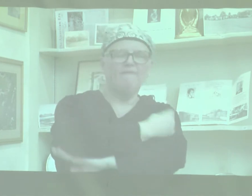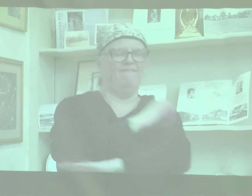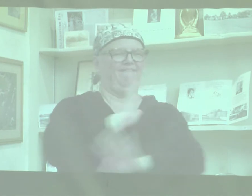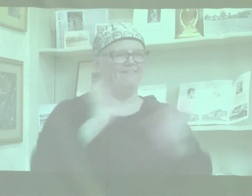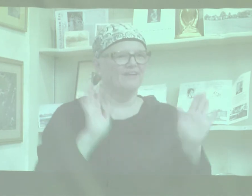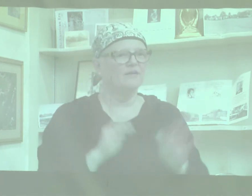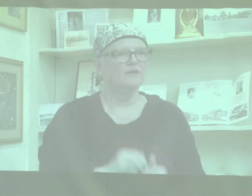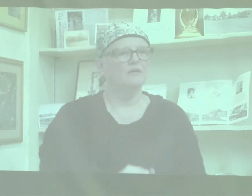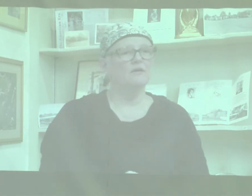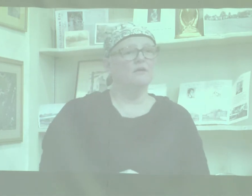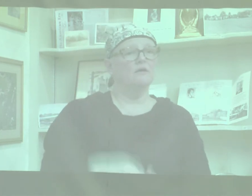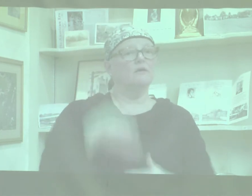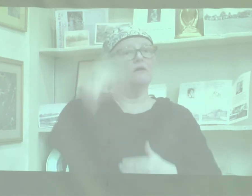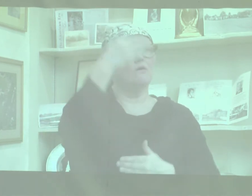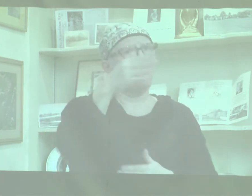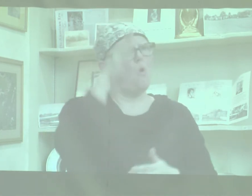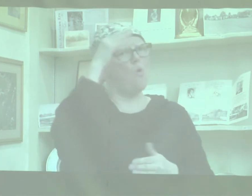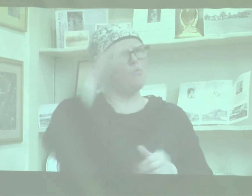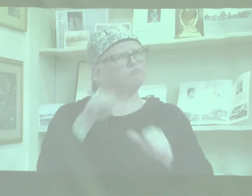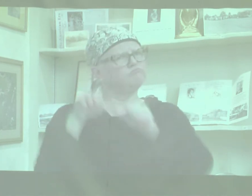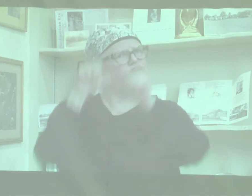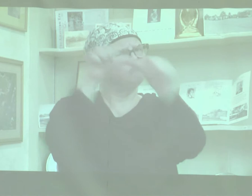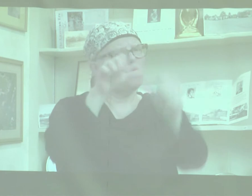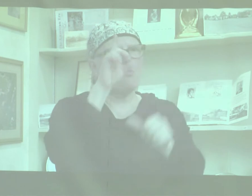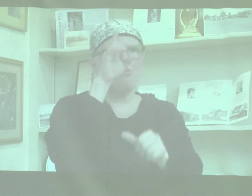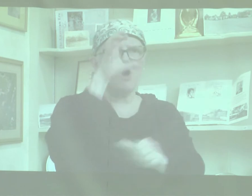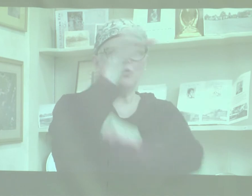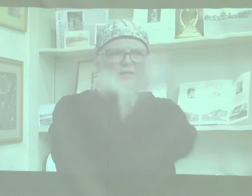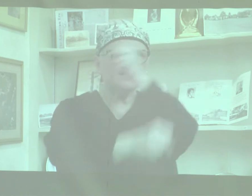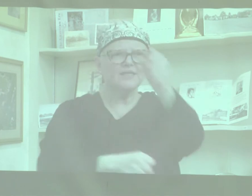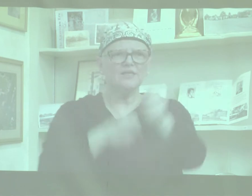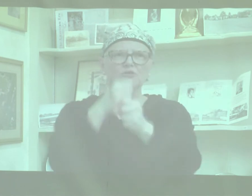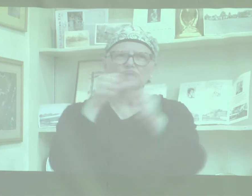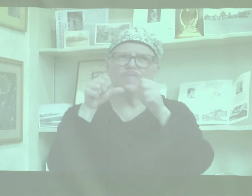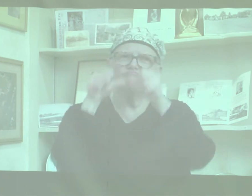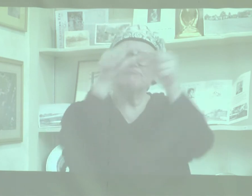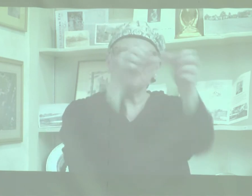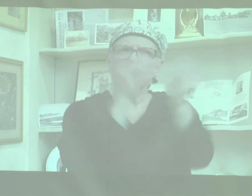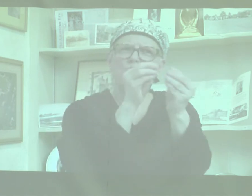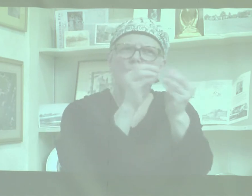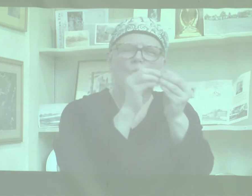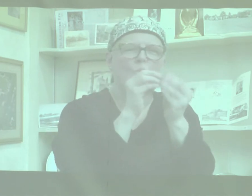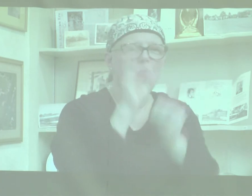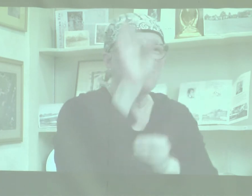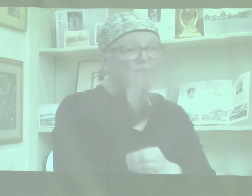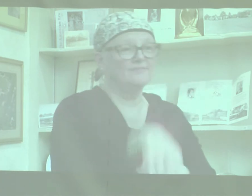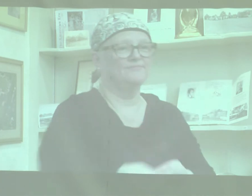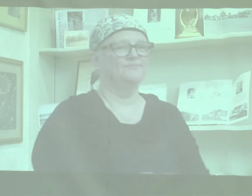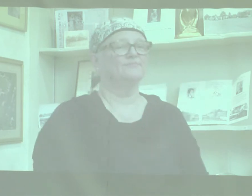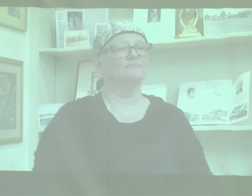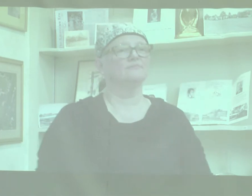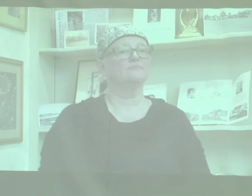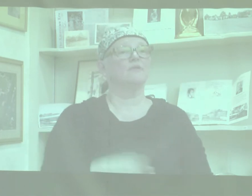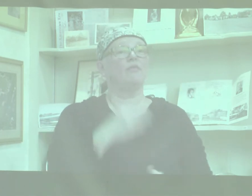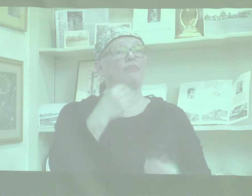continue. The school would never close. He was hoping for another 100 years.